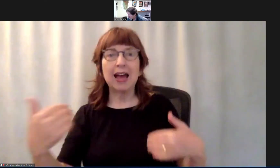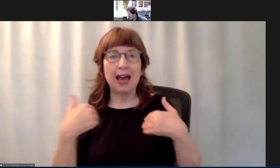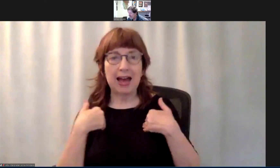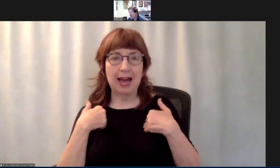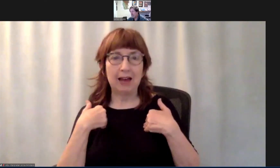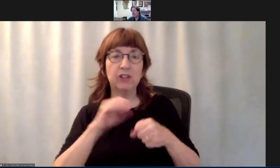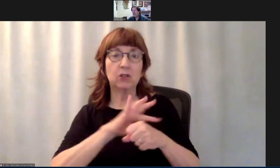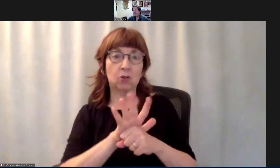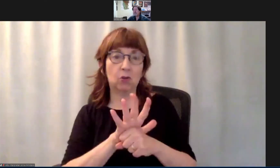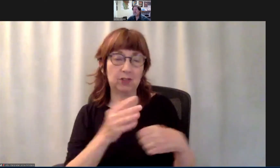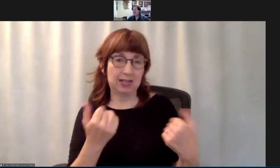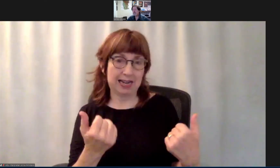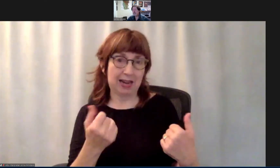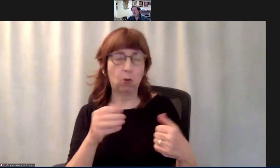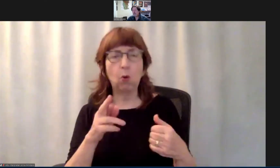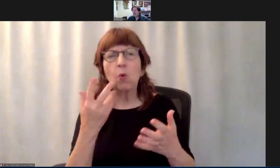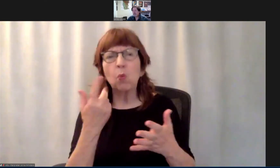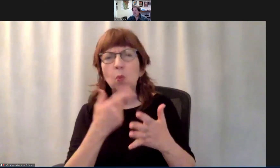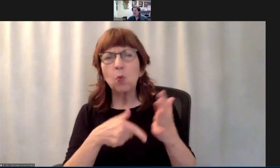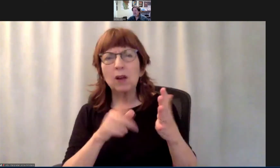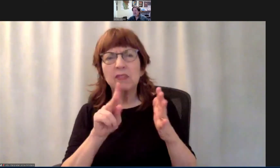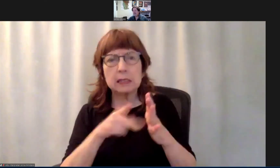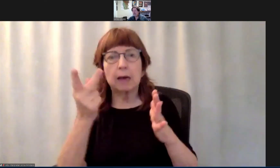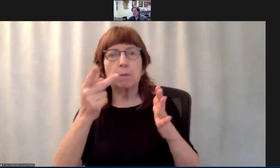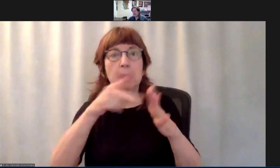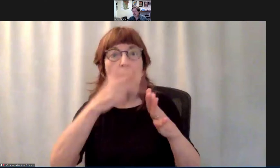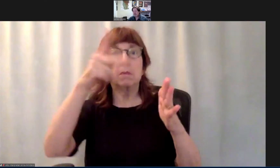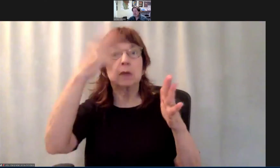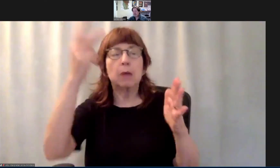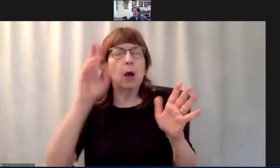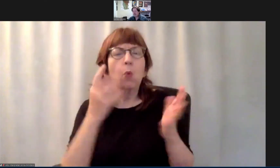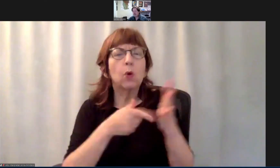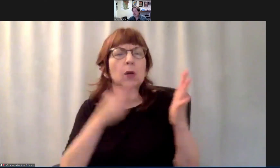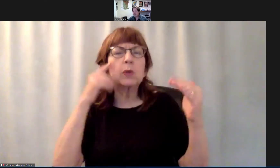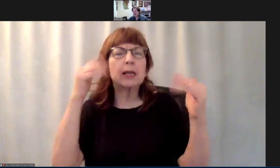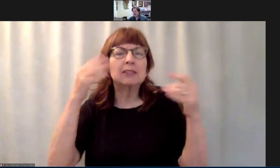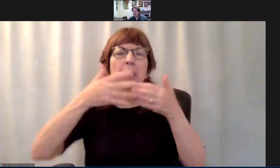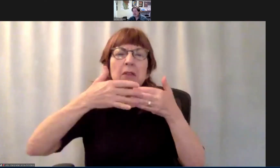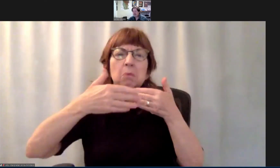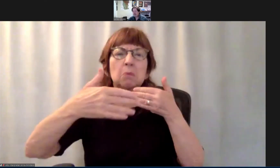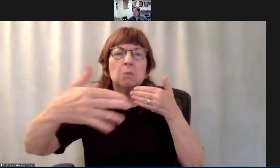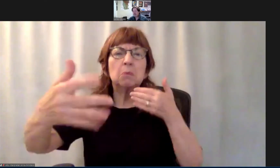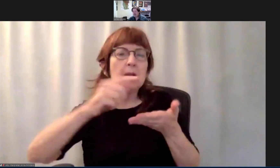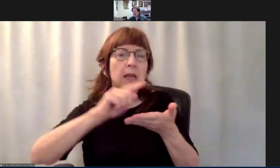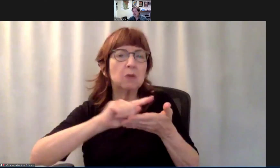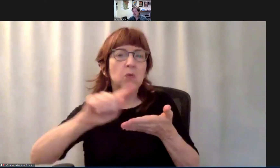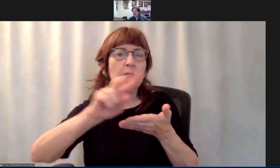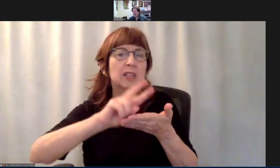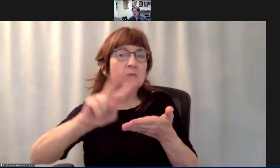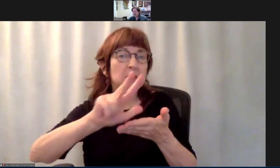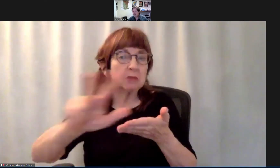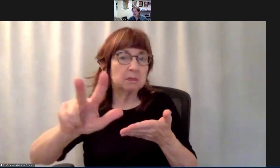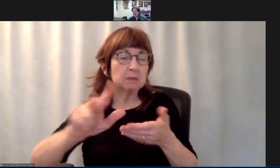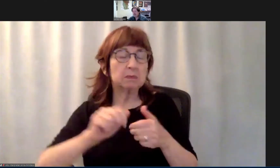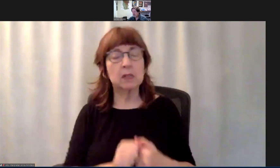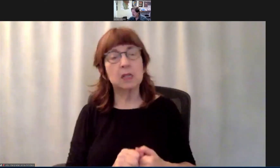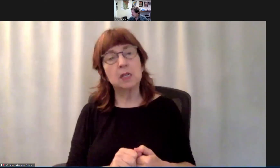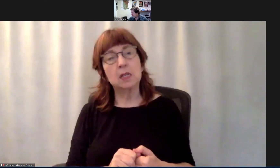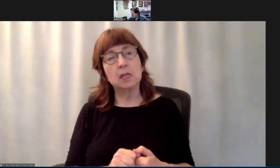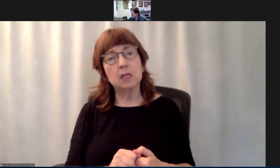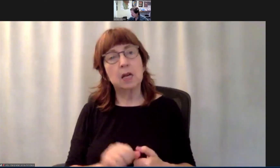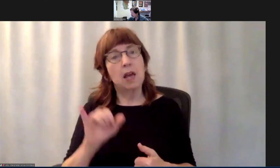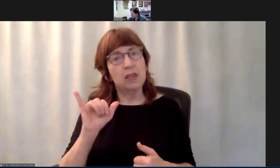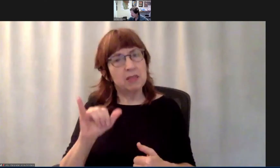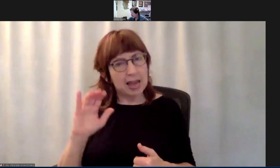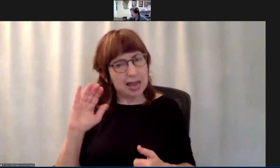right now, or sort of what the doubling rate is, or what we can expect in the next couple of weeks. That